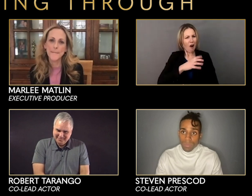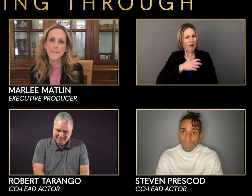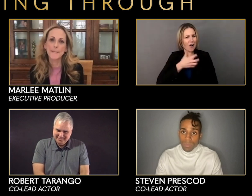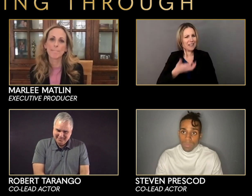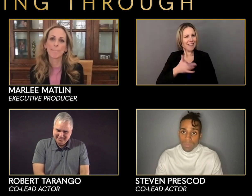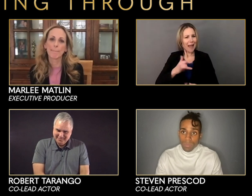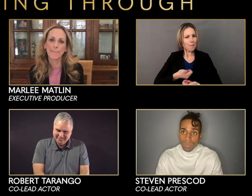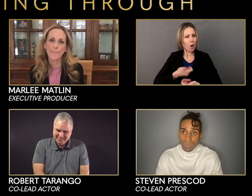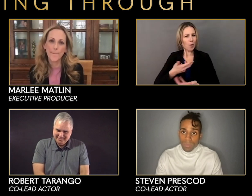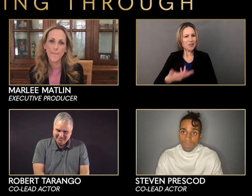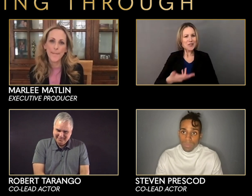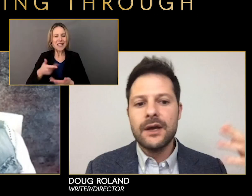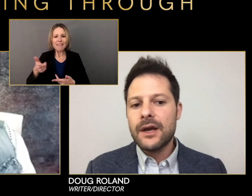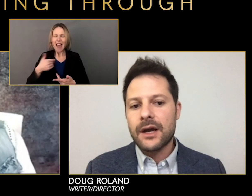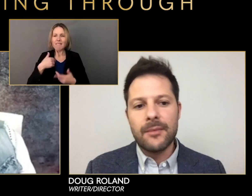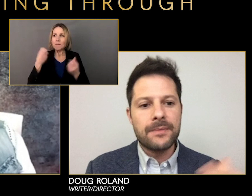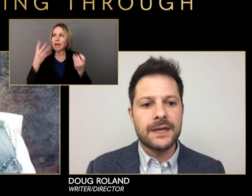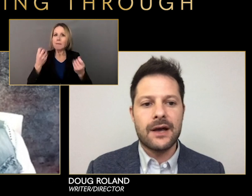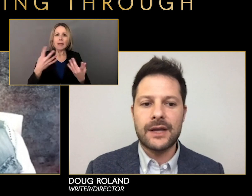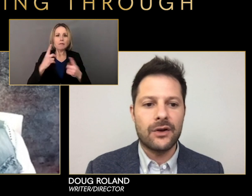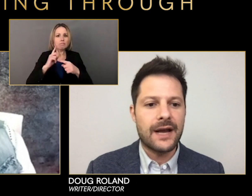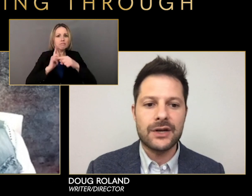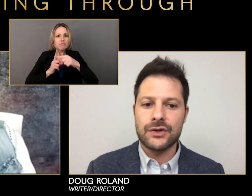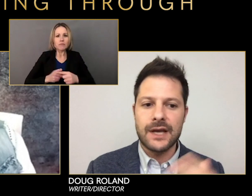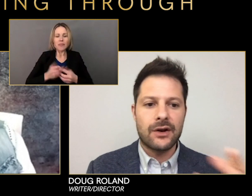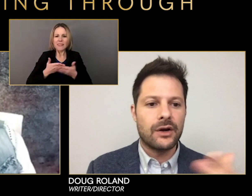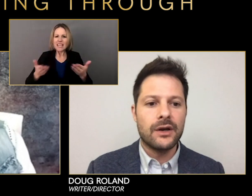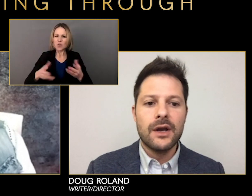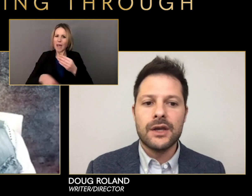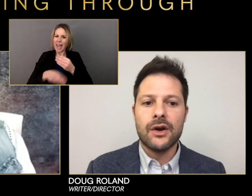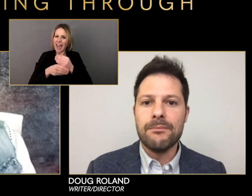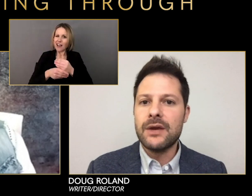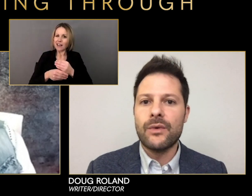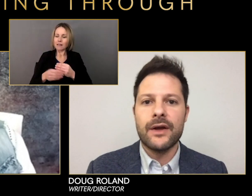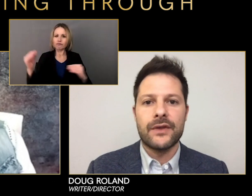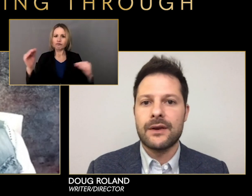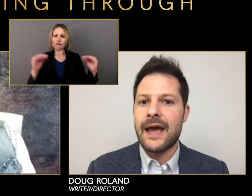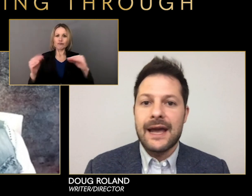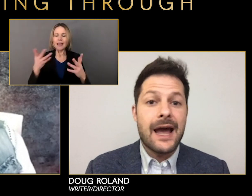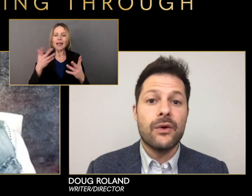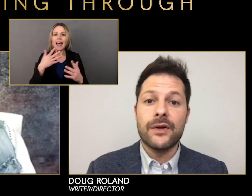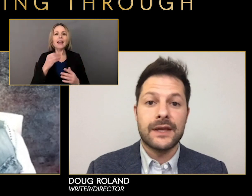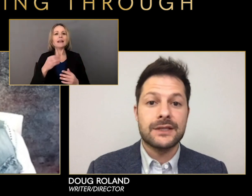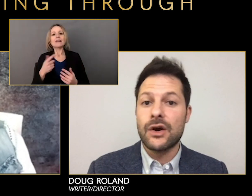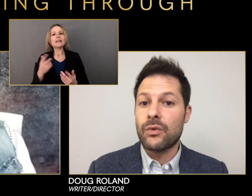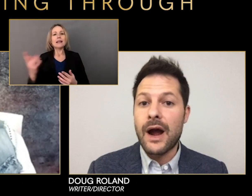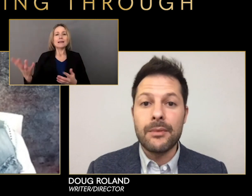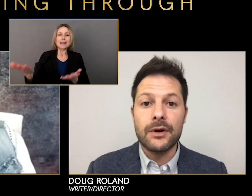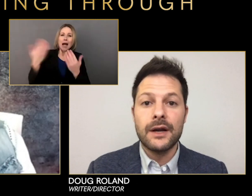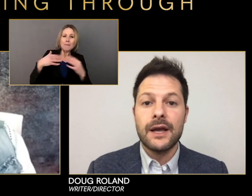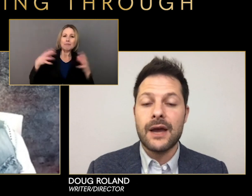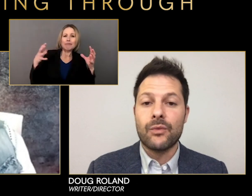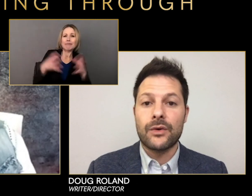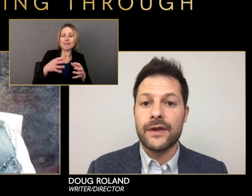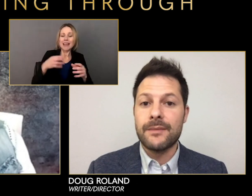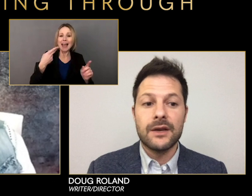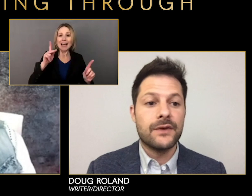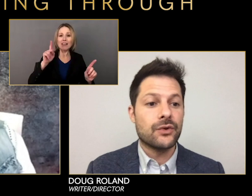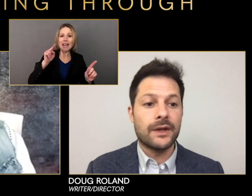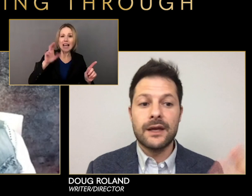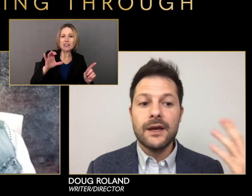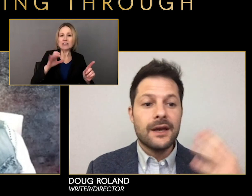had the ability to come up to Helen Keller National Center and, you know, meet with and hang out with and get to know Robert and work